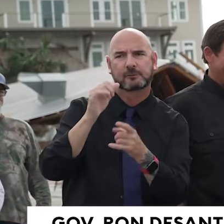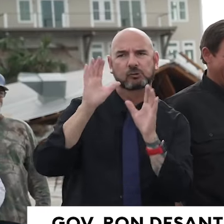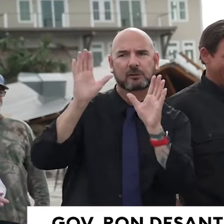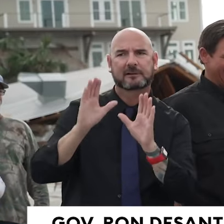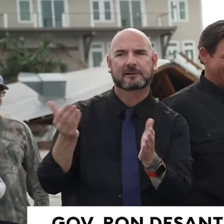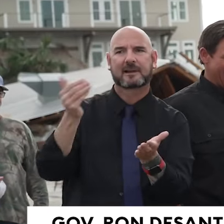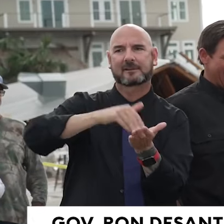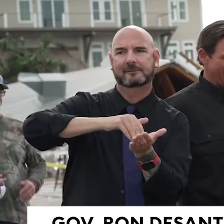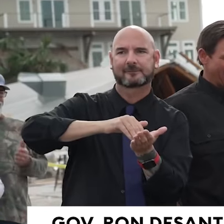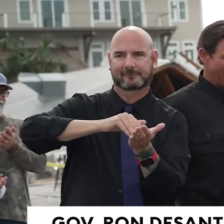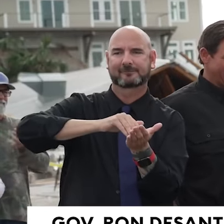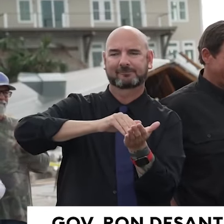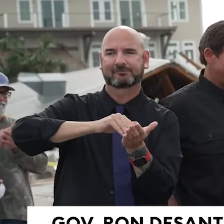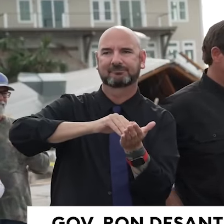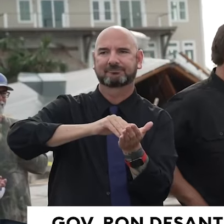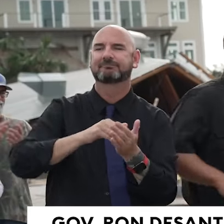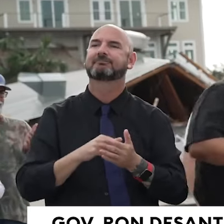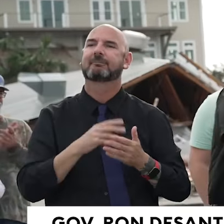y'all so much.